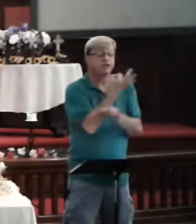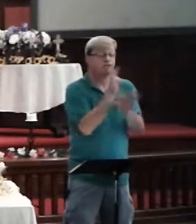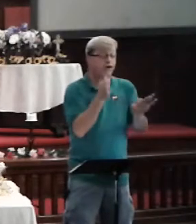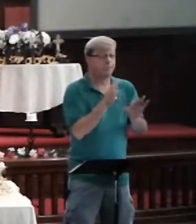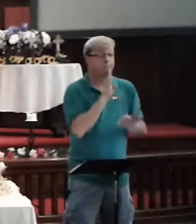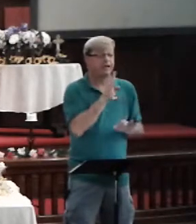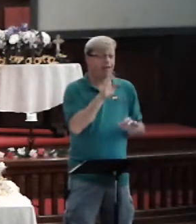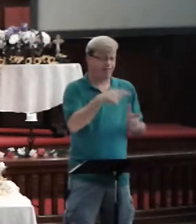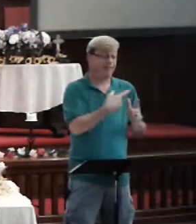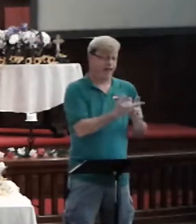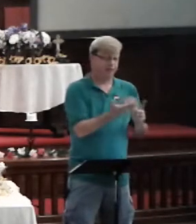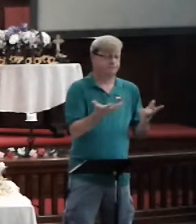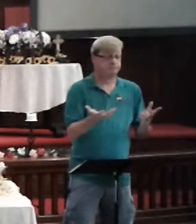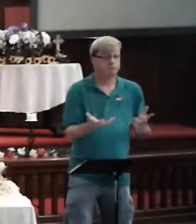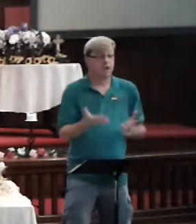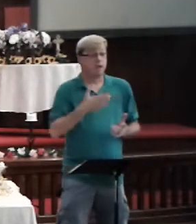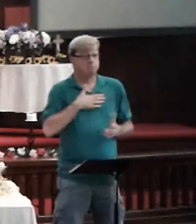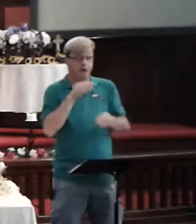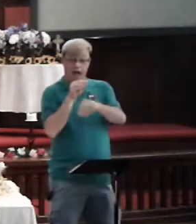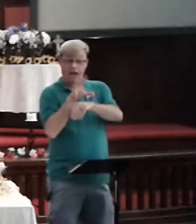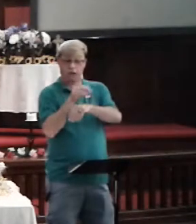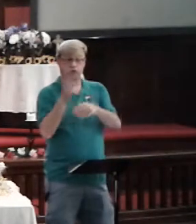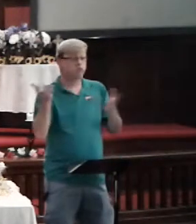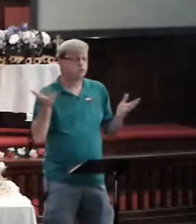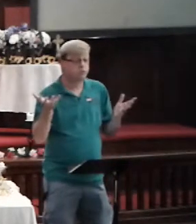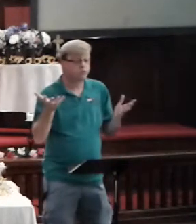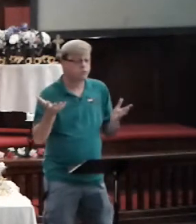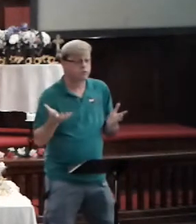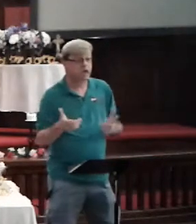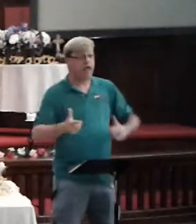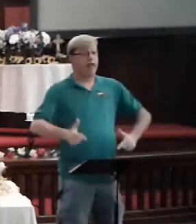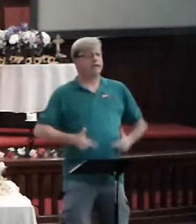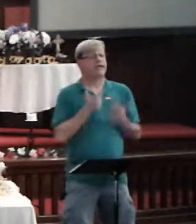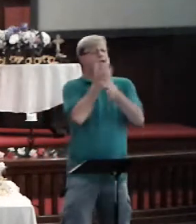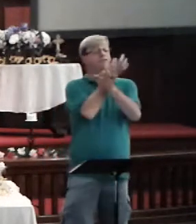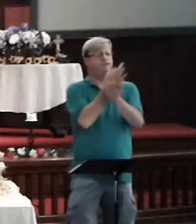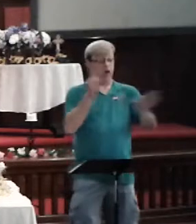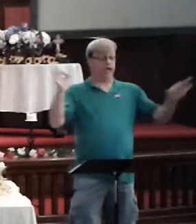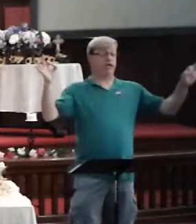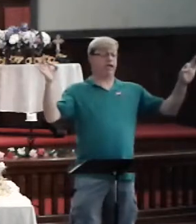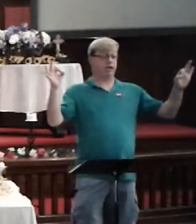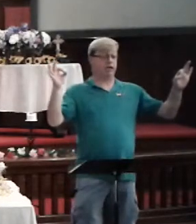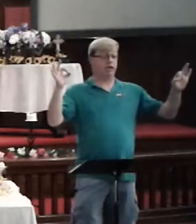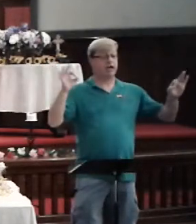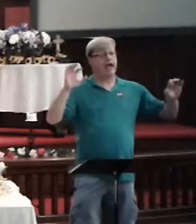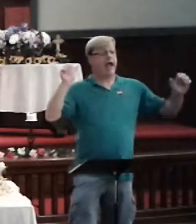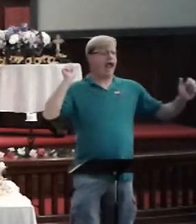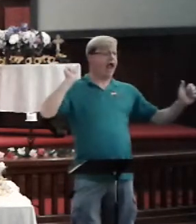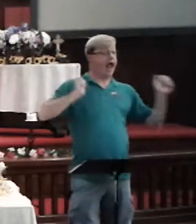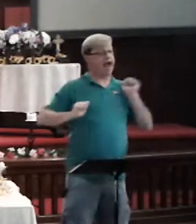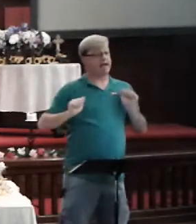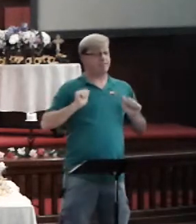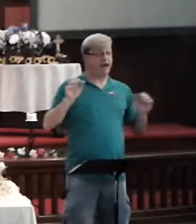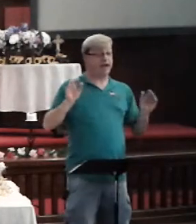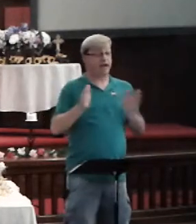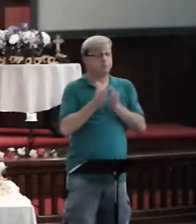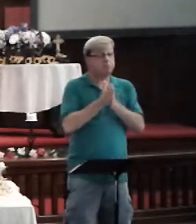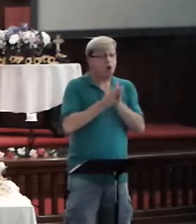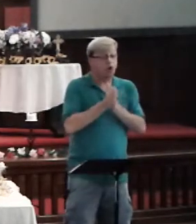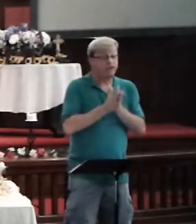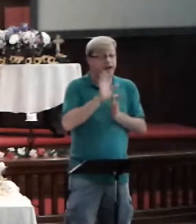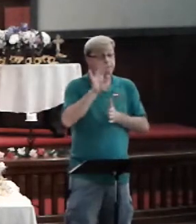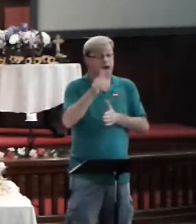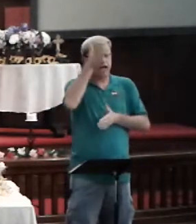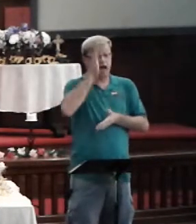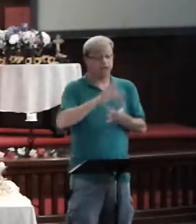be then? My counsel is this: live freely, animated and motivated by God's